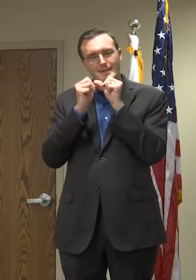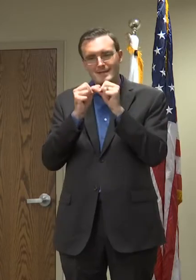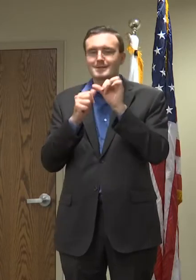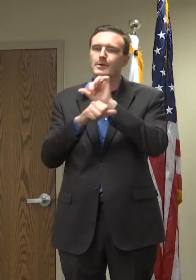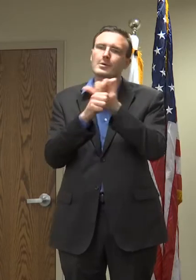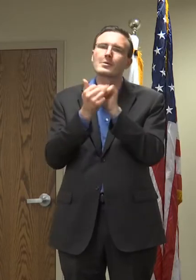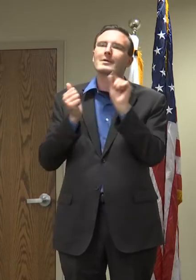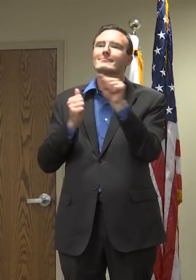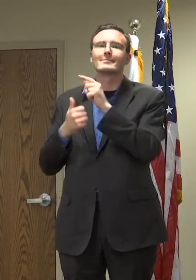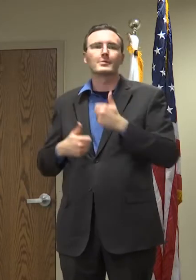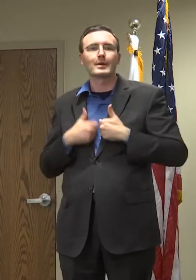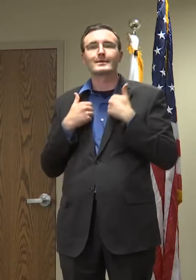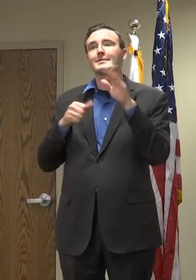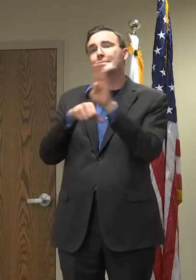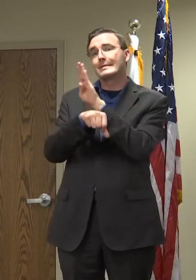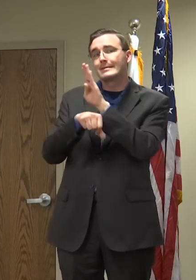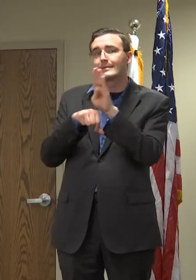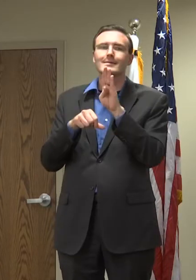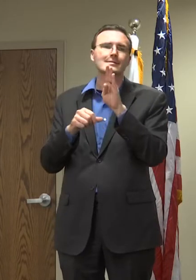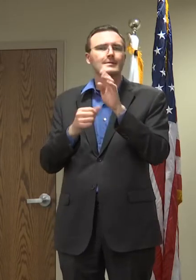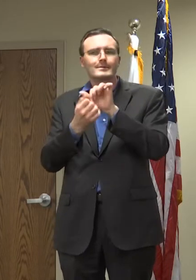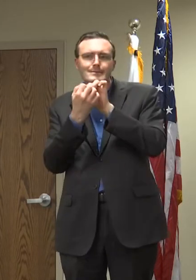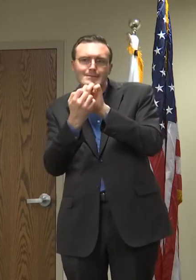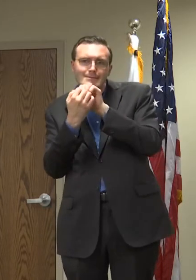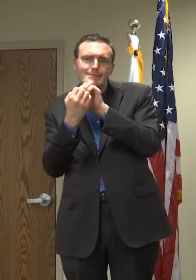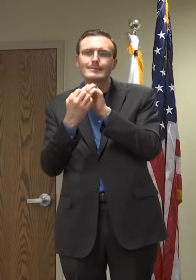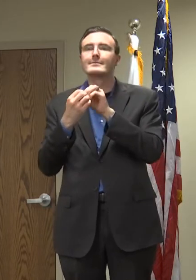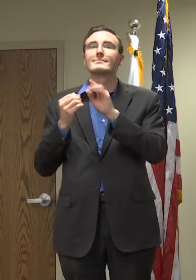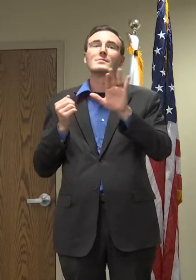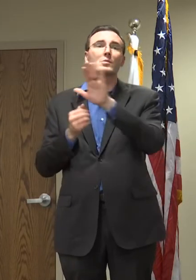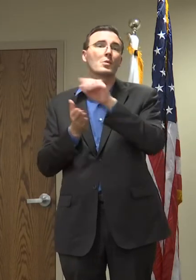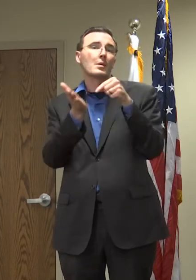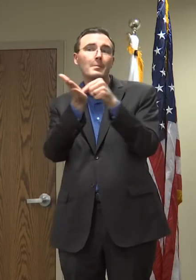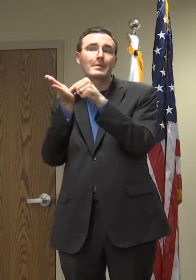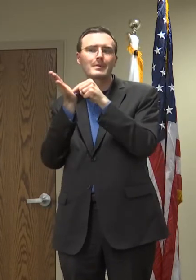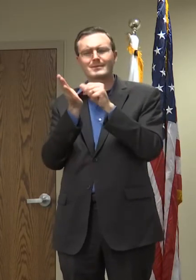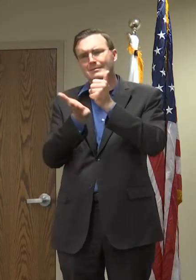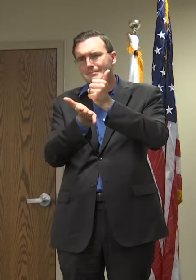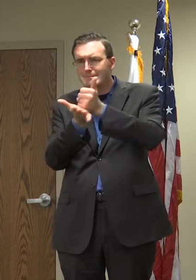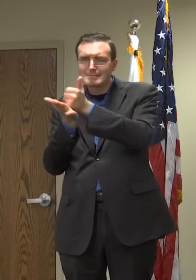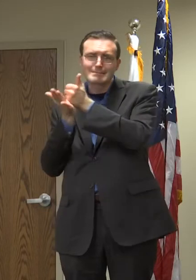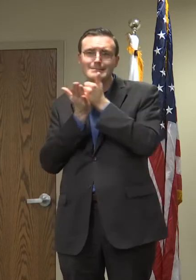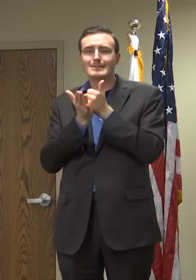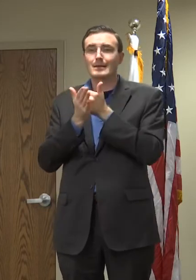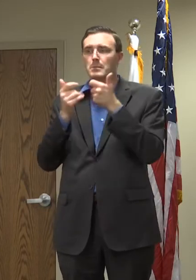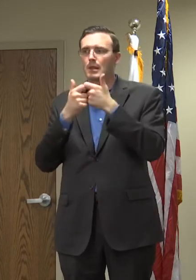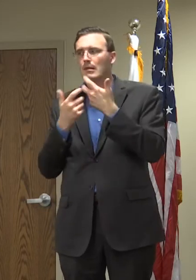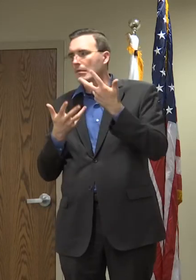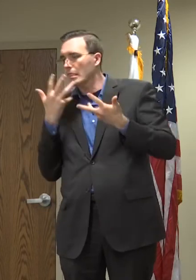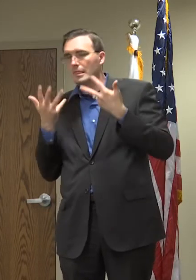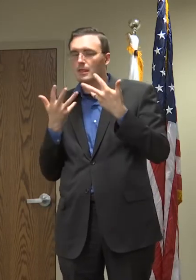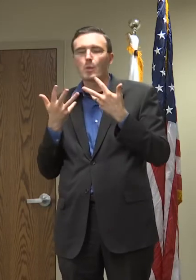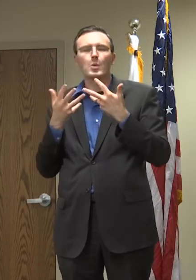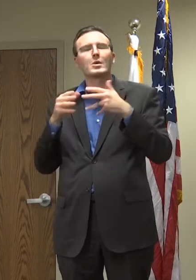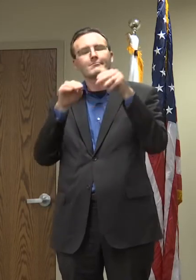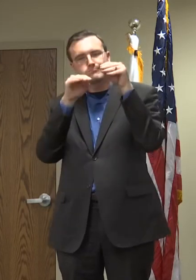pay their staff members. But rest assured, we do have long days ahead of us in this